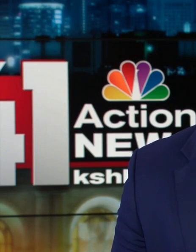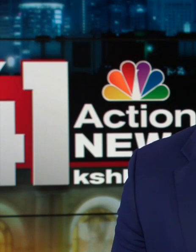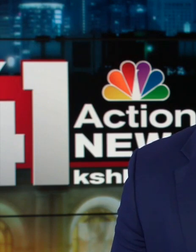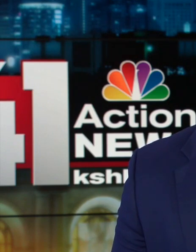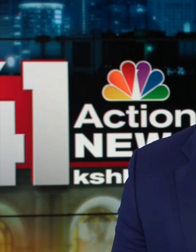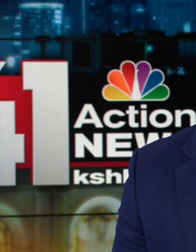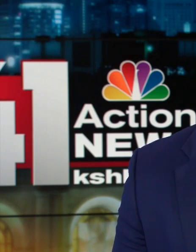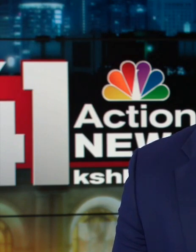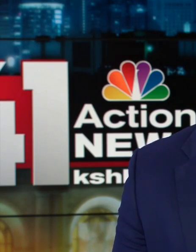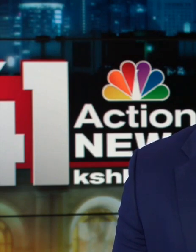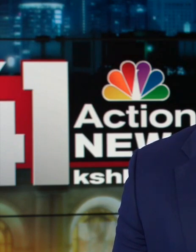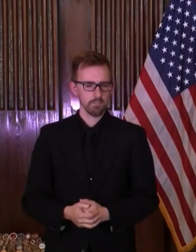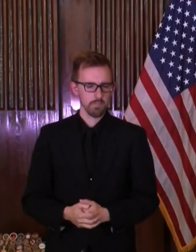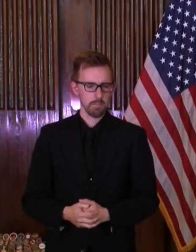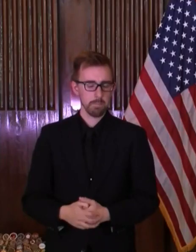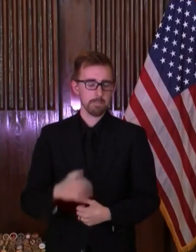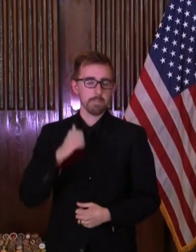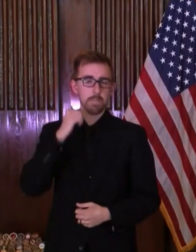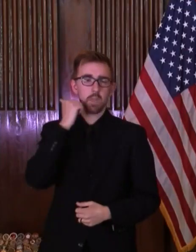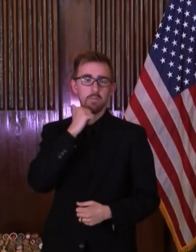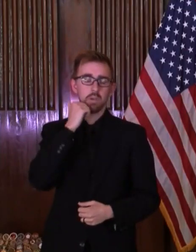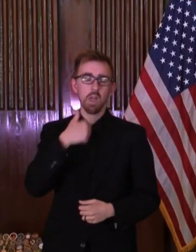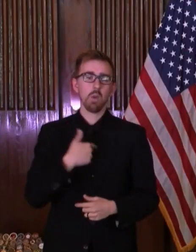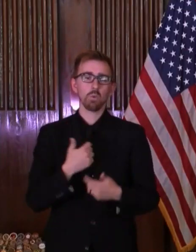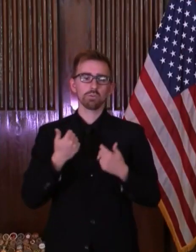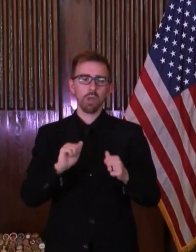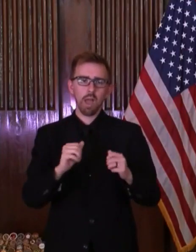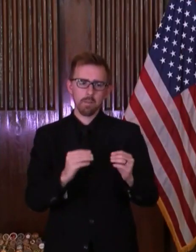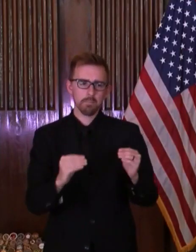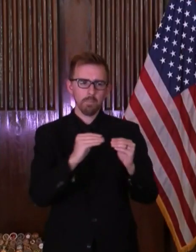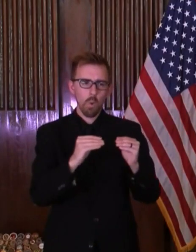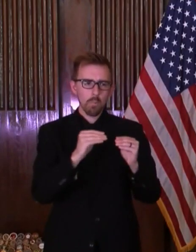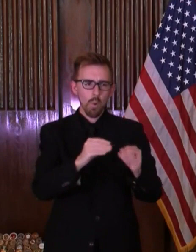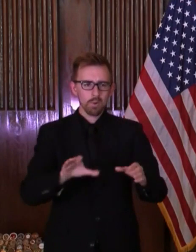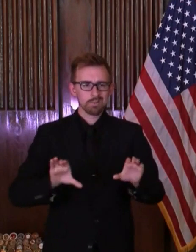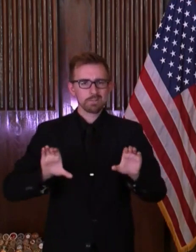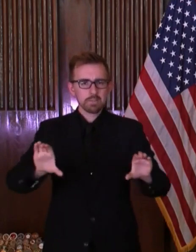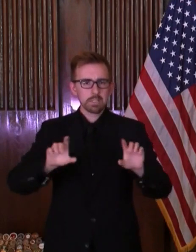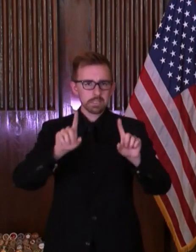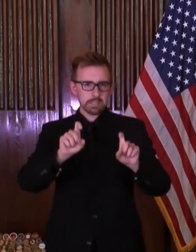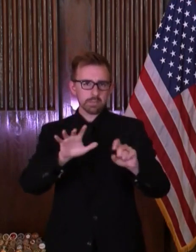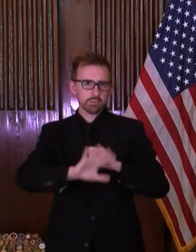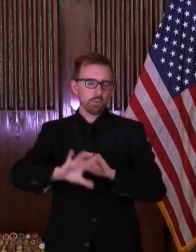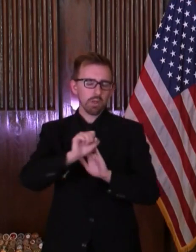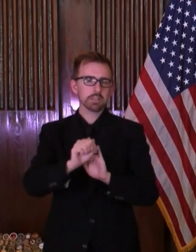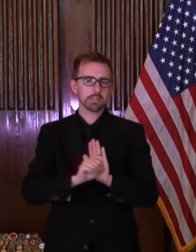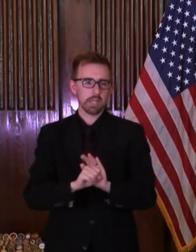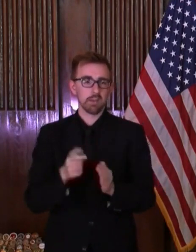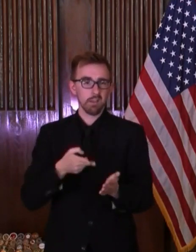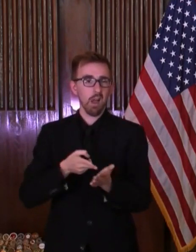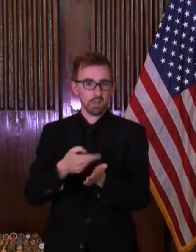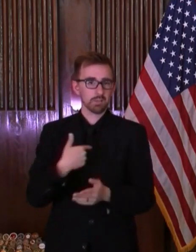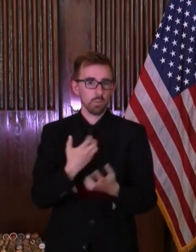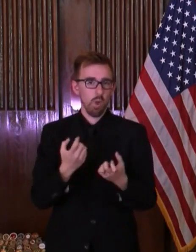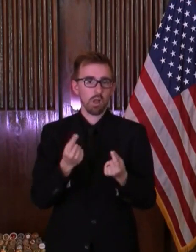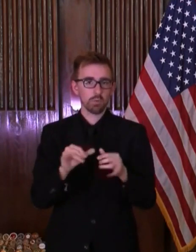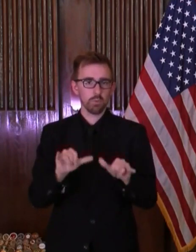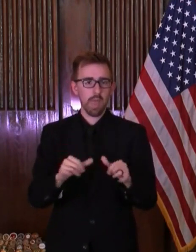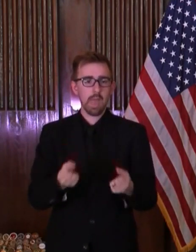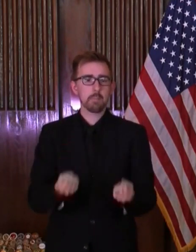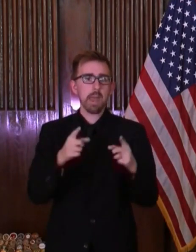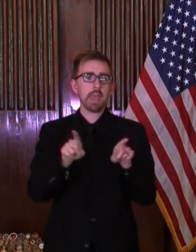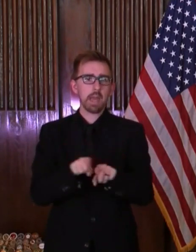said it's important more testing is done. We're trying to do more and more testing in the state of Missouri. And frankly, we want to do that, as many